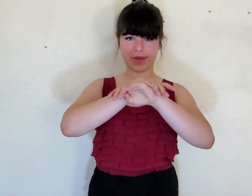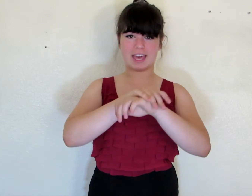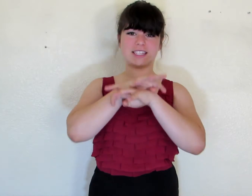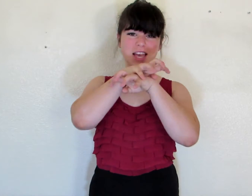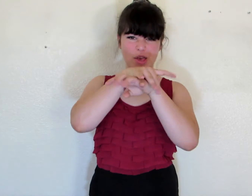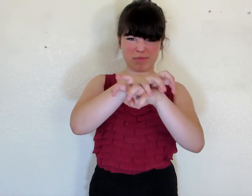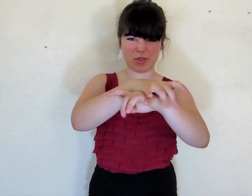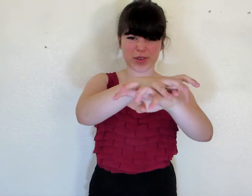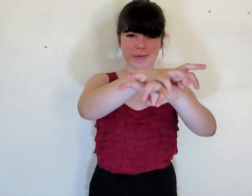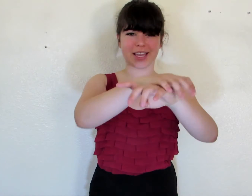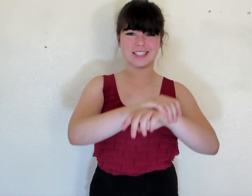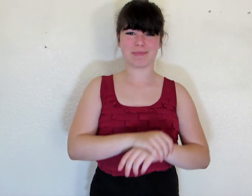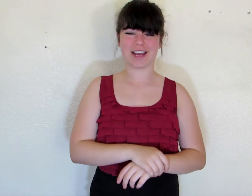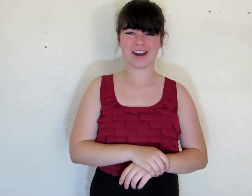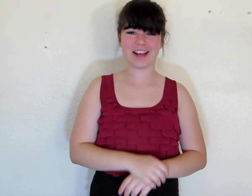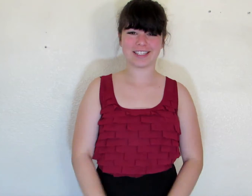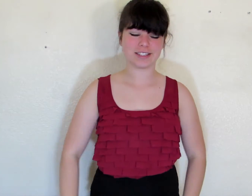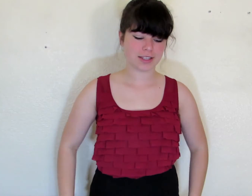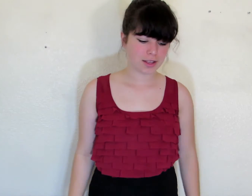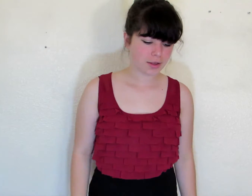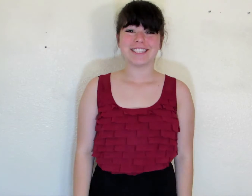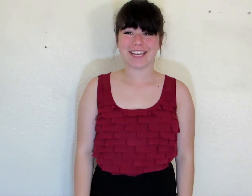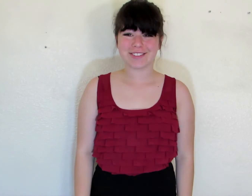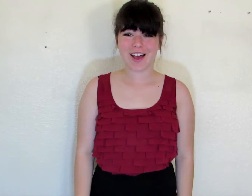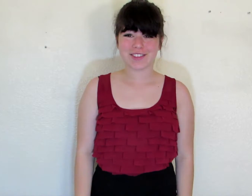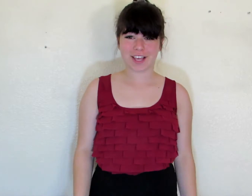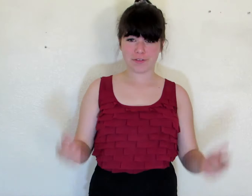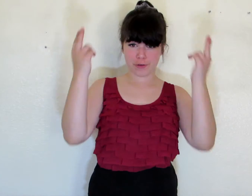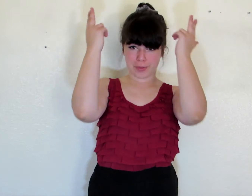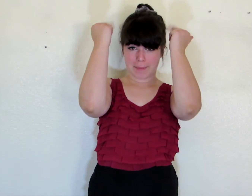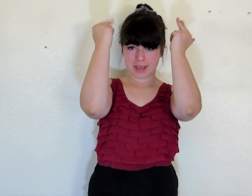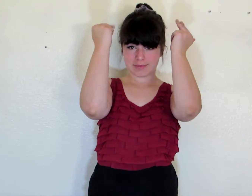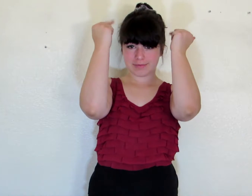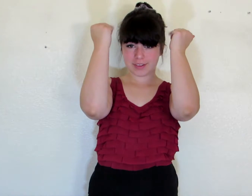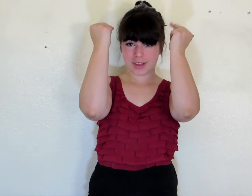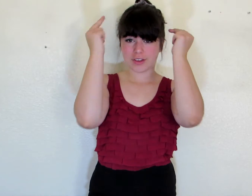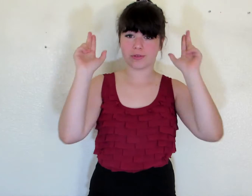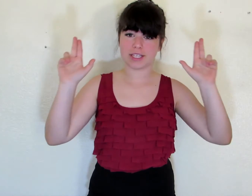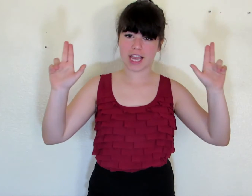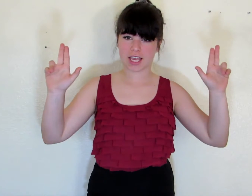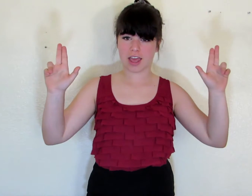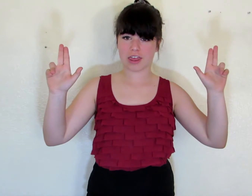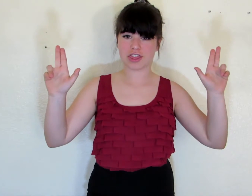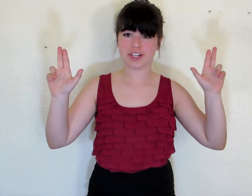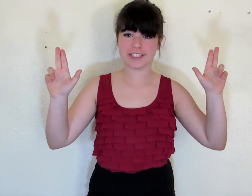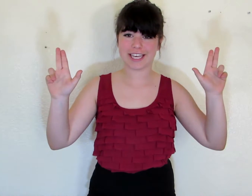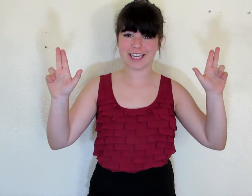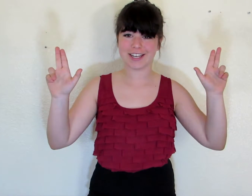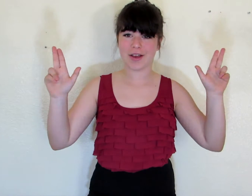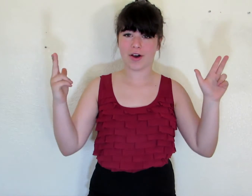hands and moving them like a spider. Next we have the sign for rabbit. So you'll be taking a 13 on